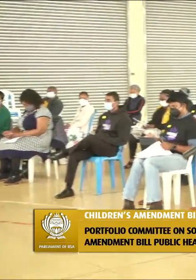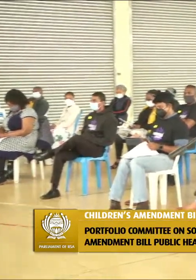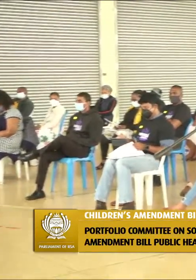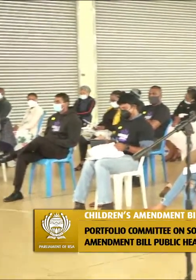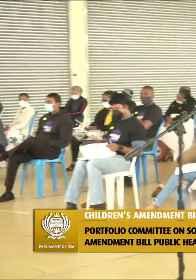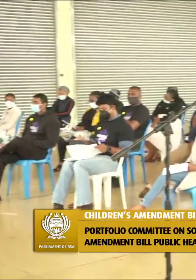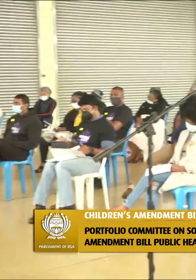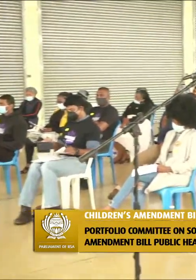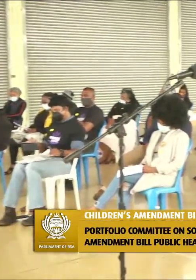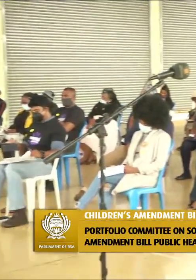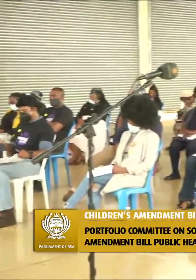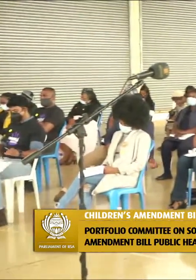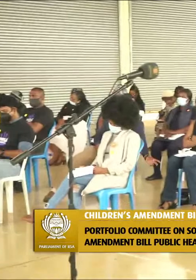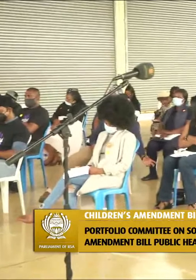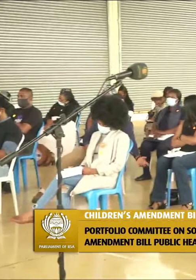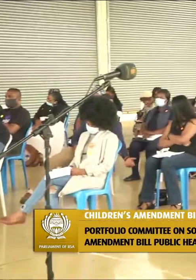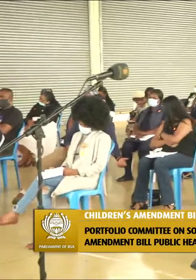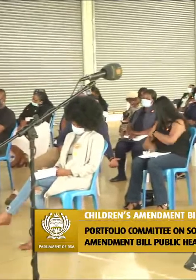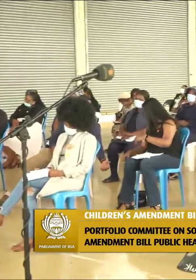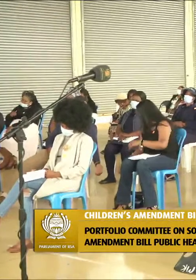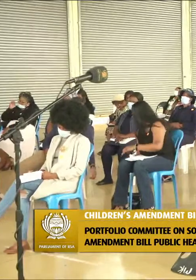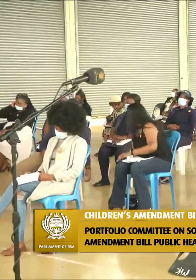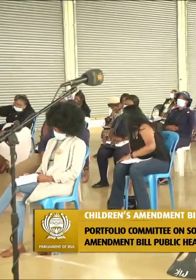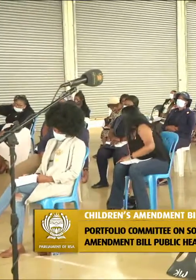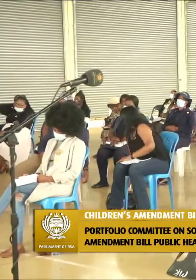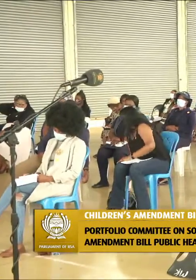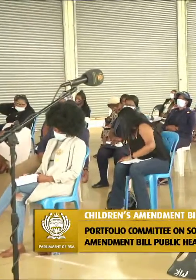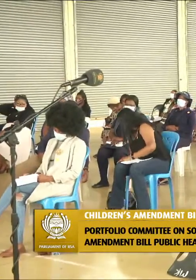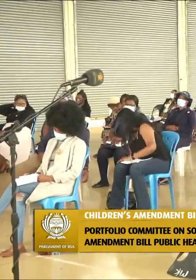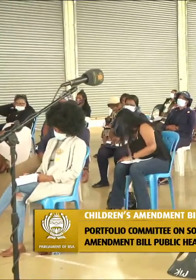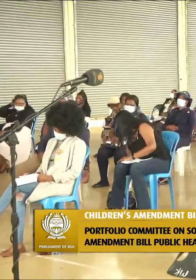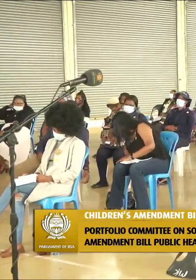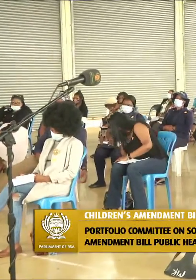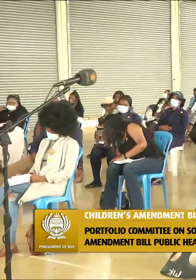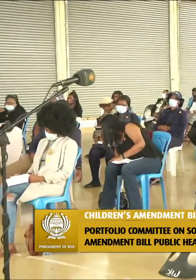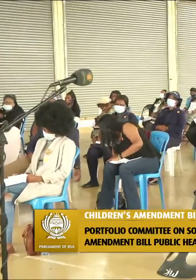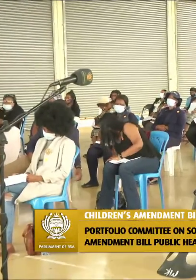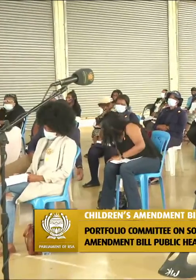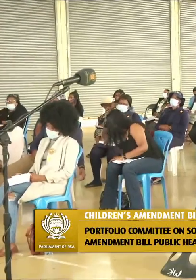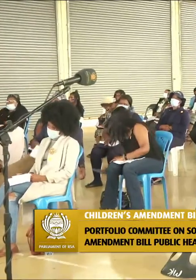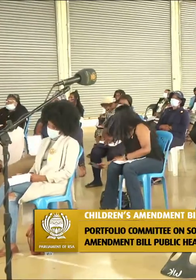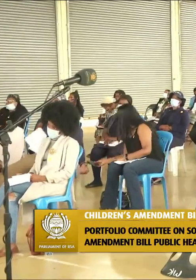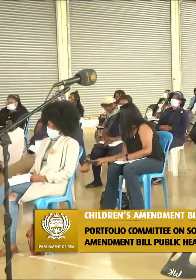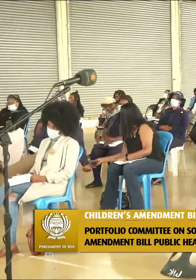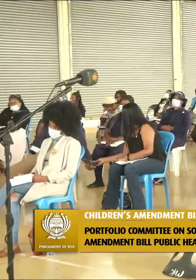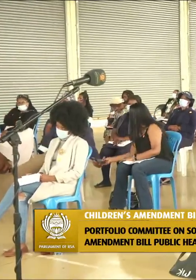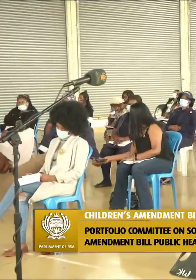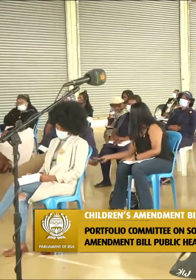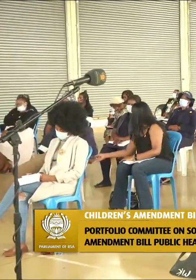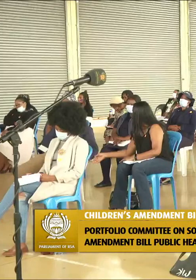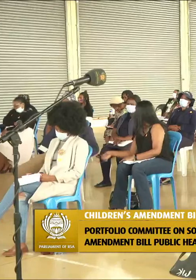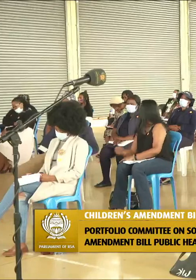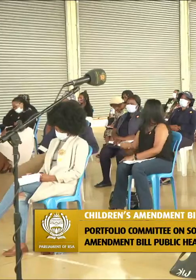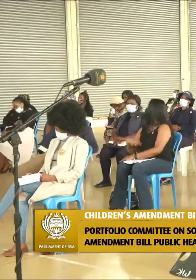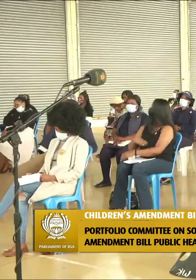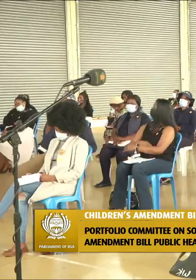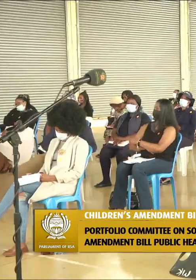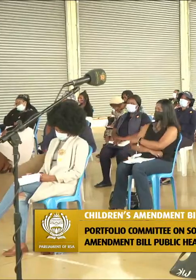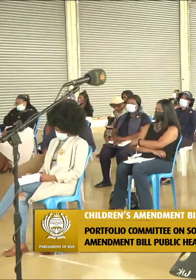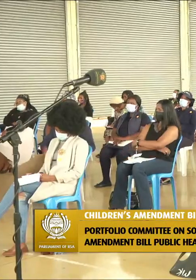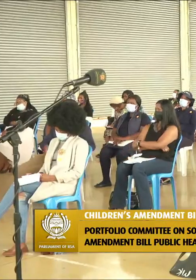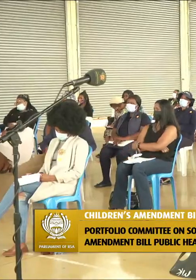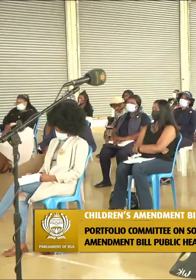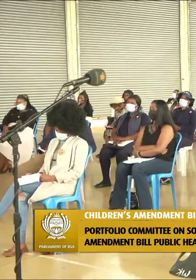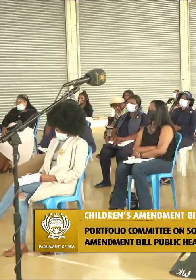You can also send in your written submission to Seemingly the akunamuntu members on the side. We can as